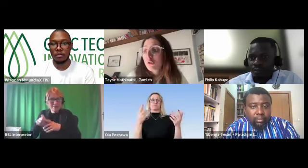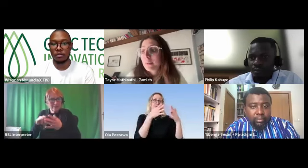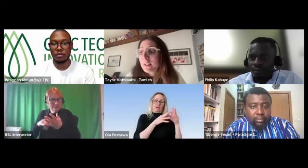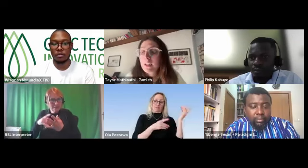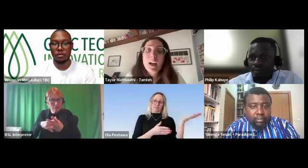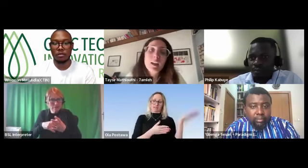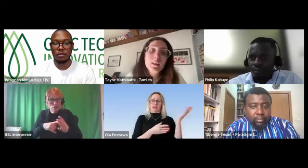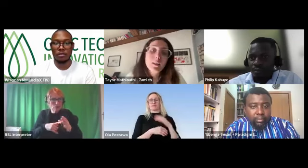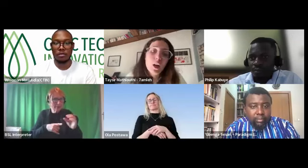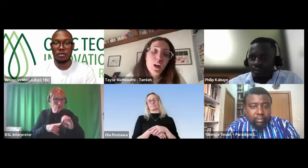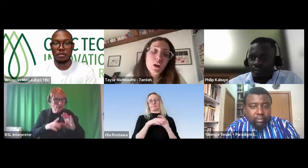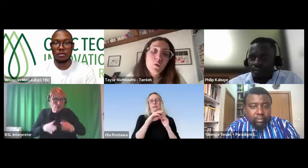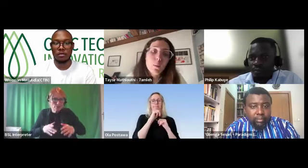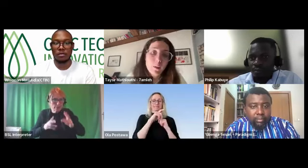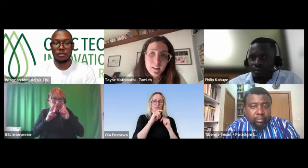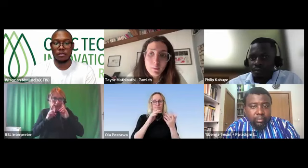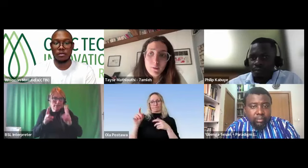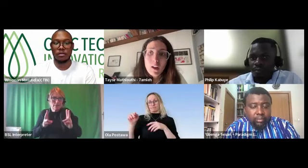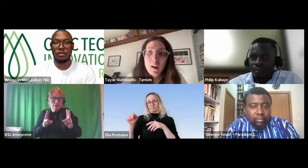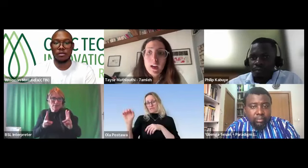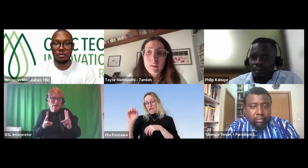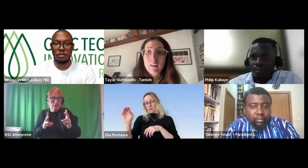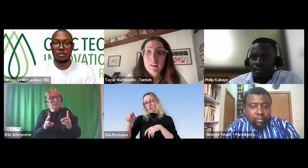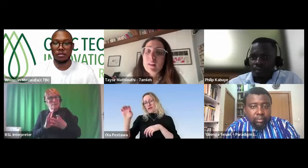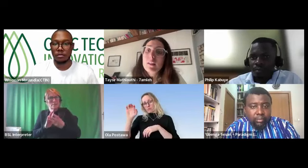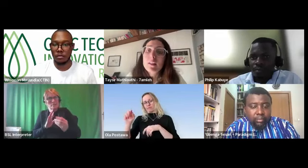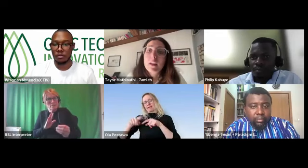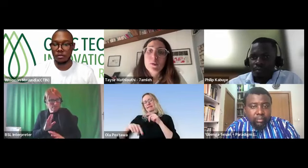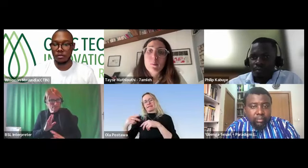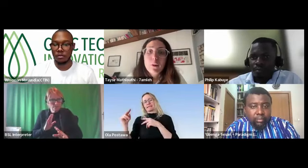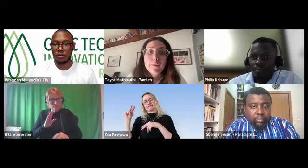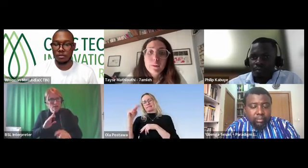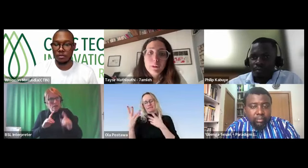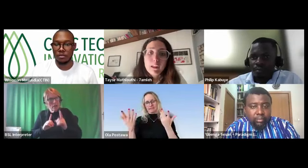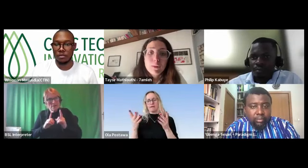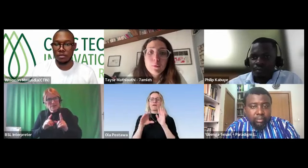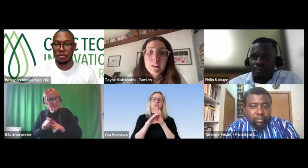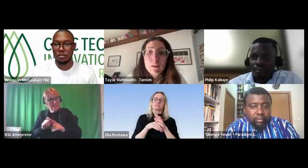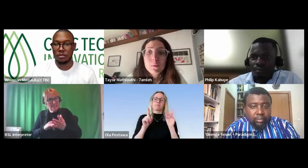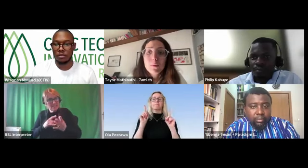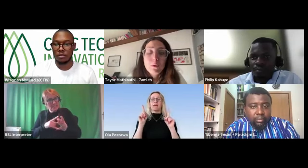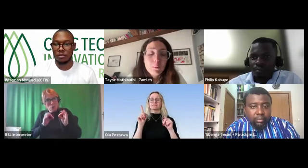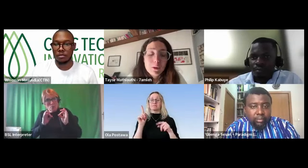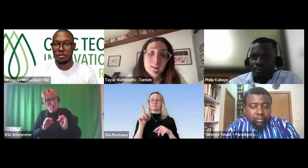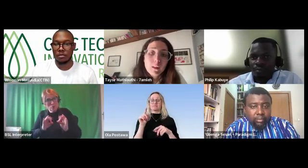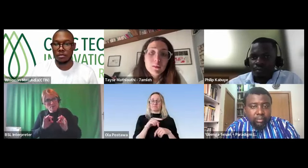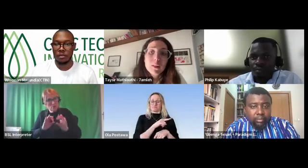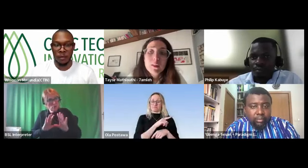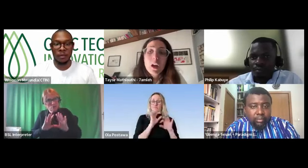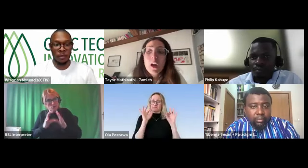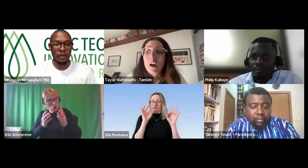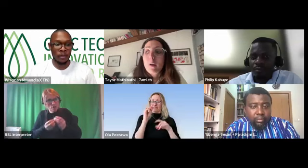EU, should be seen as a global example. I don't think that the DSA is a perfect regulation when it comes to global